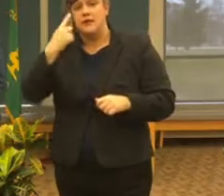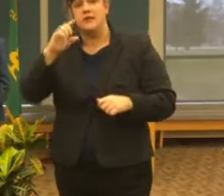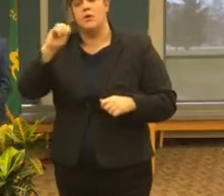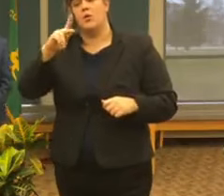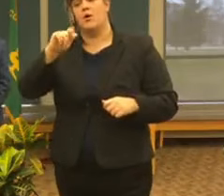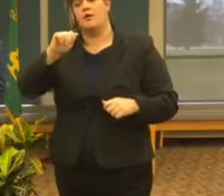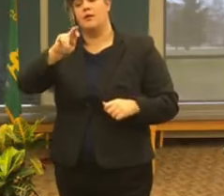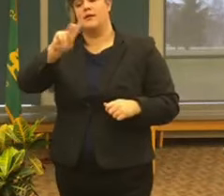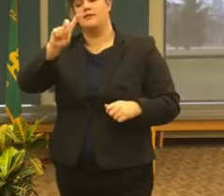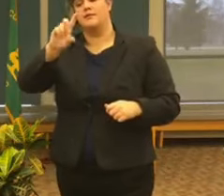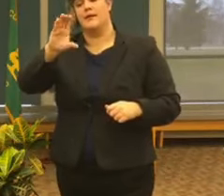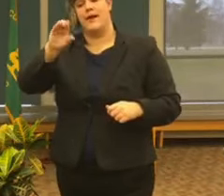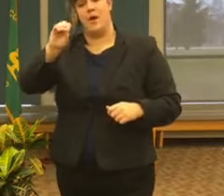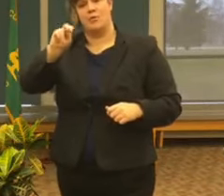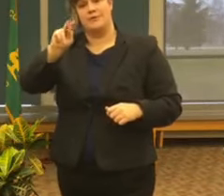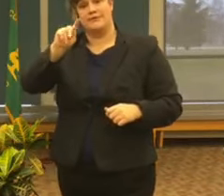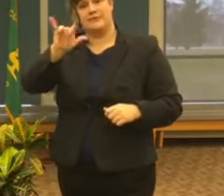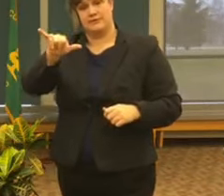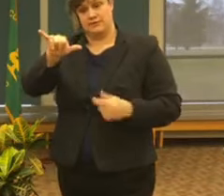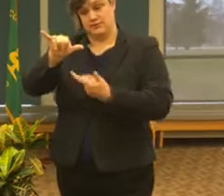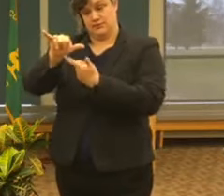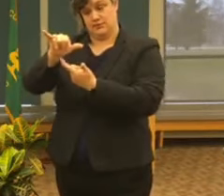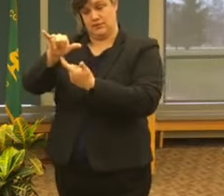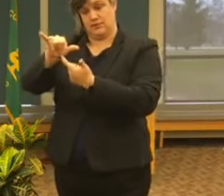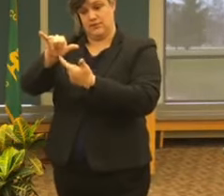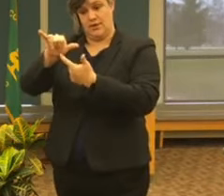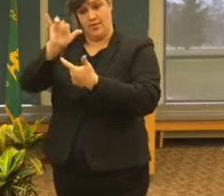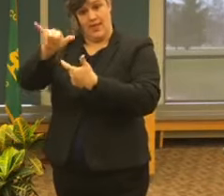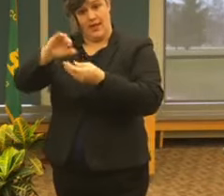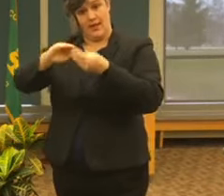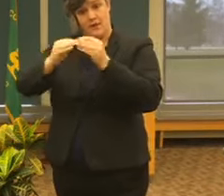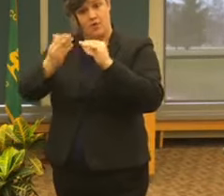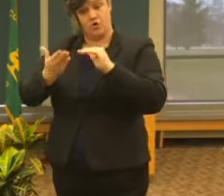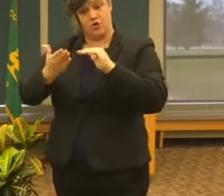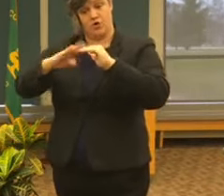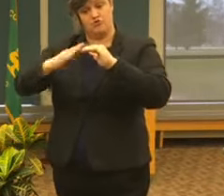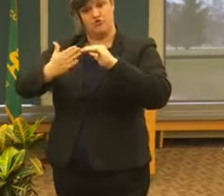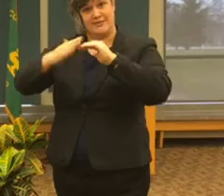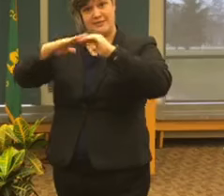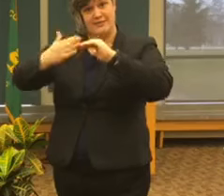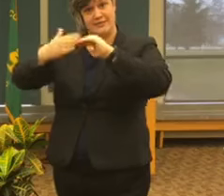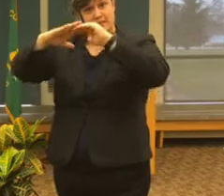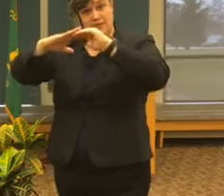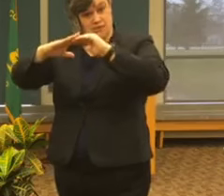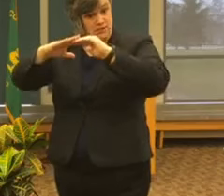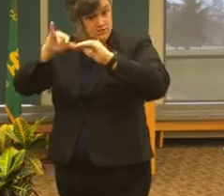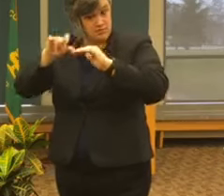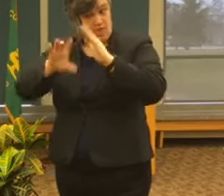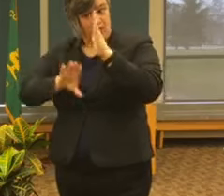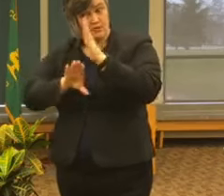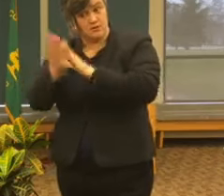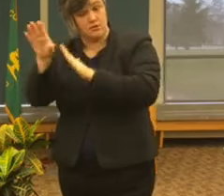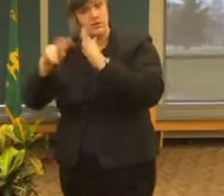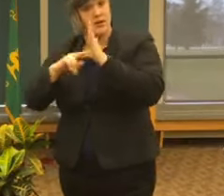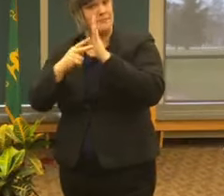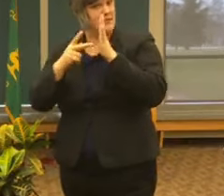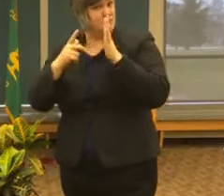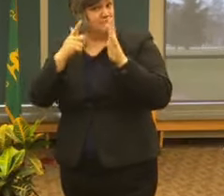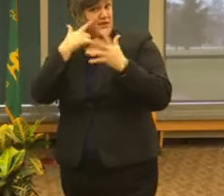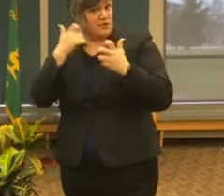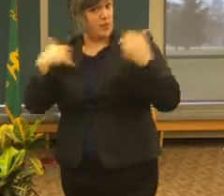County, is the increase in numbers at this point, can you attribute that to more